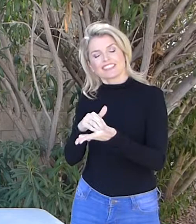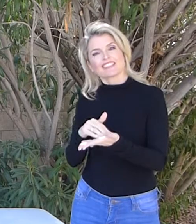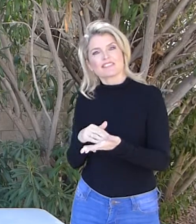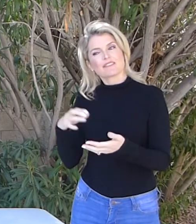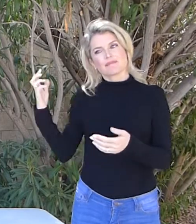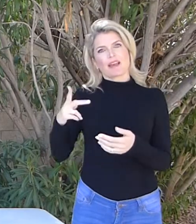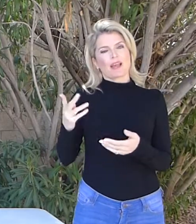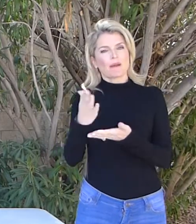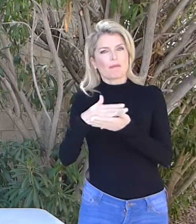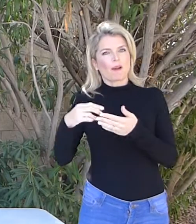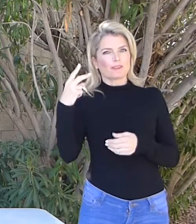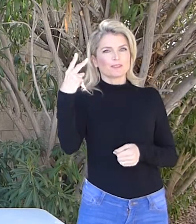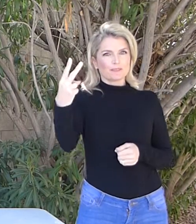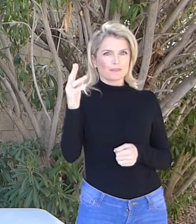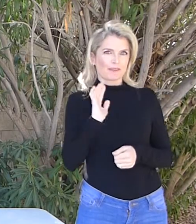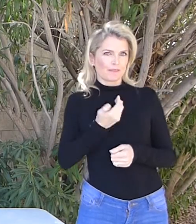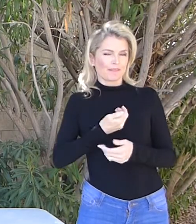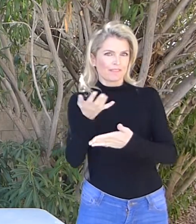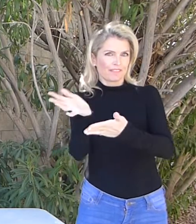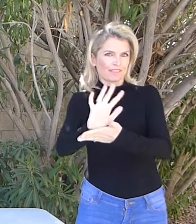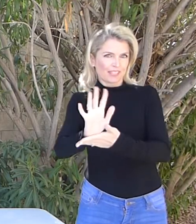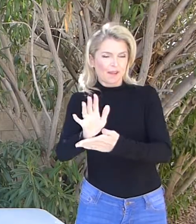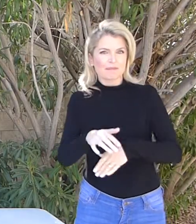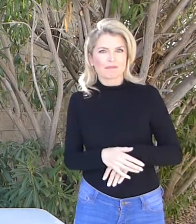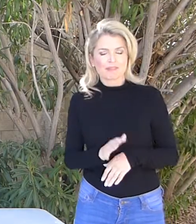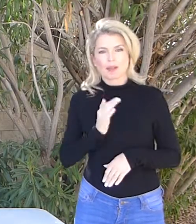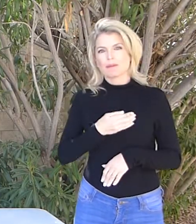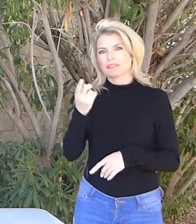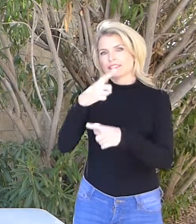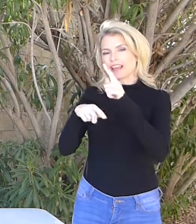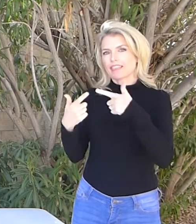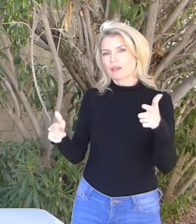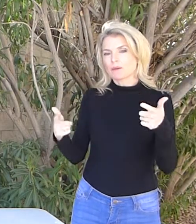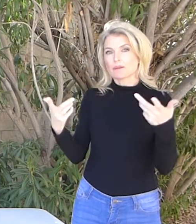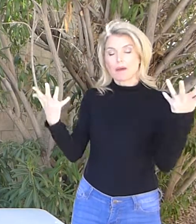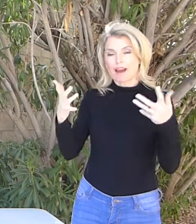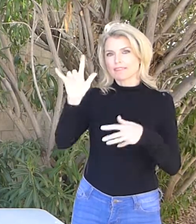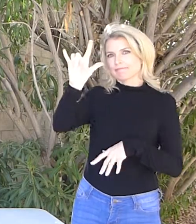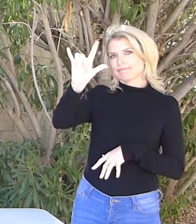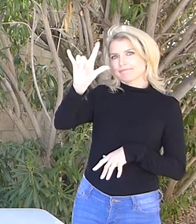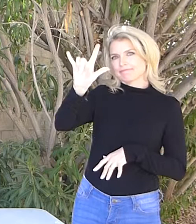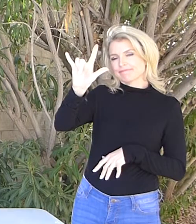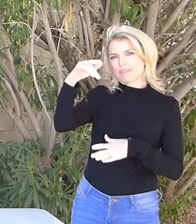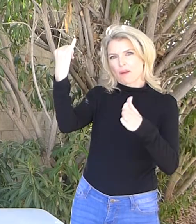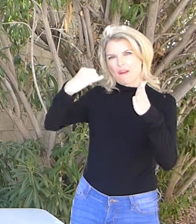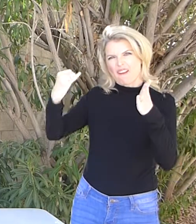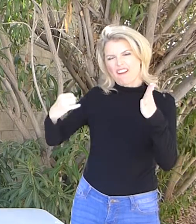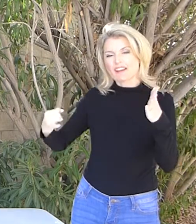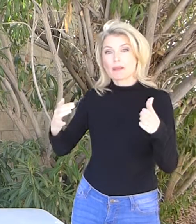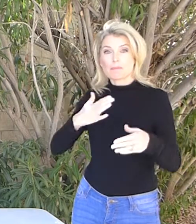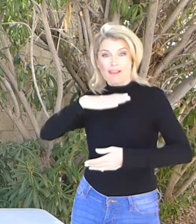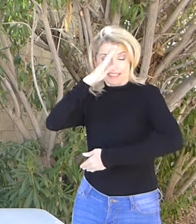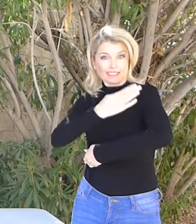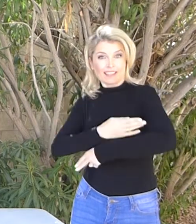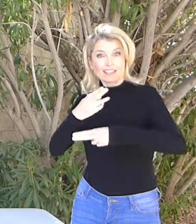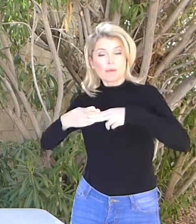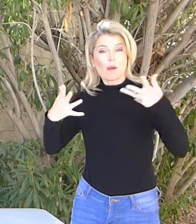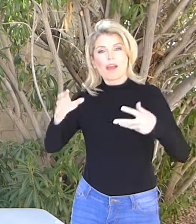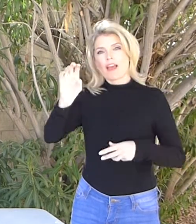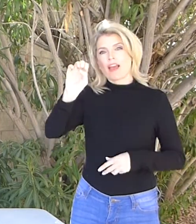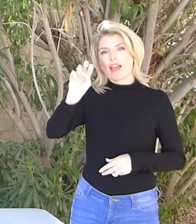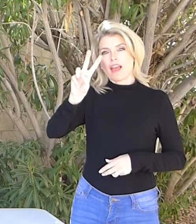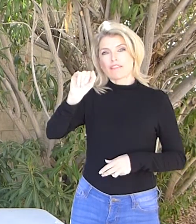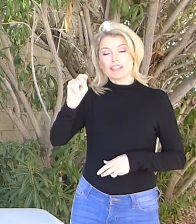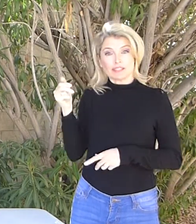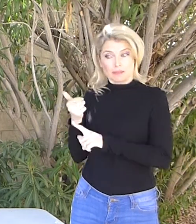We're back for part 2 of our video, our sign language hand, and today my son Evan, who is hard